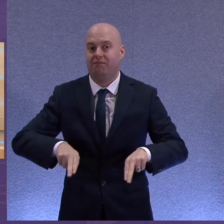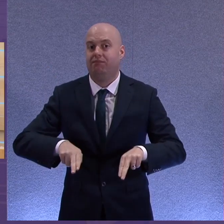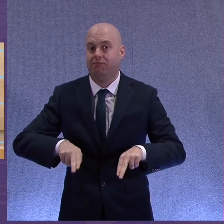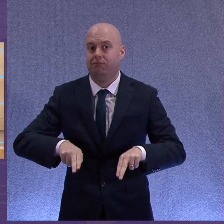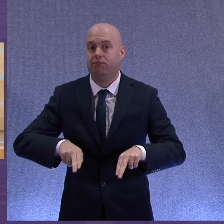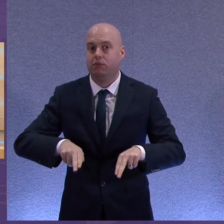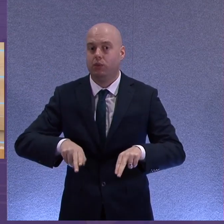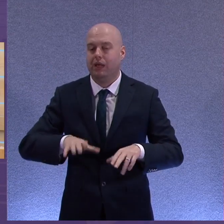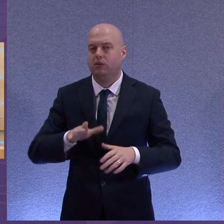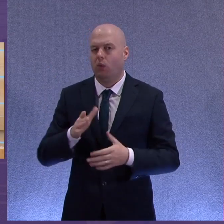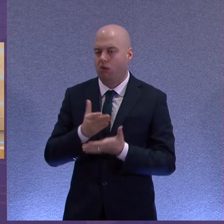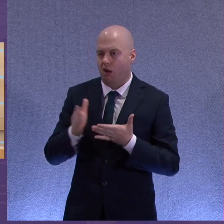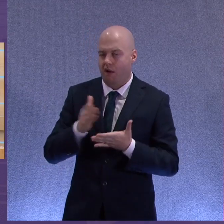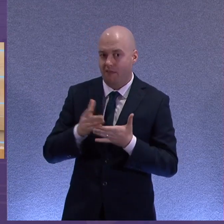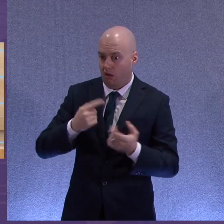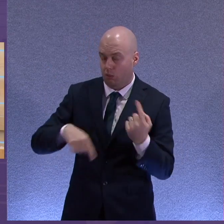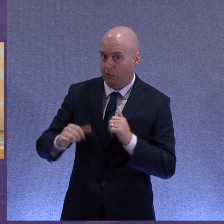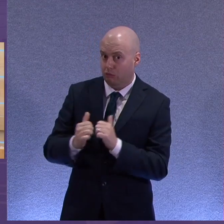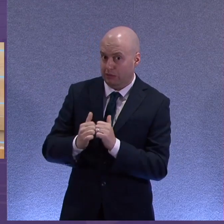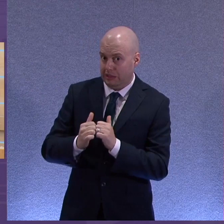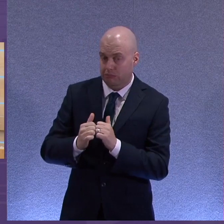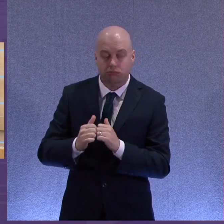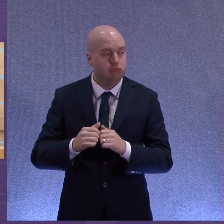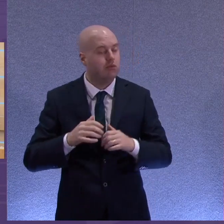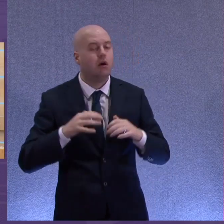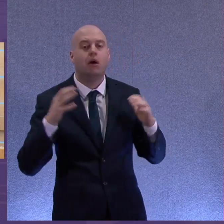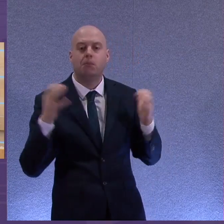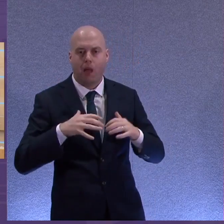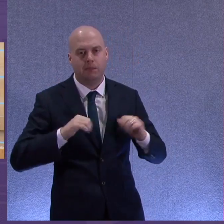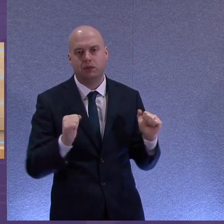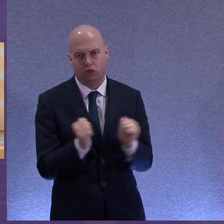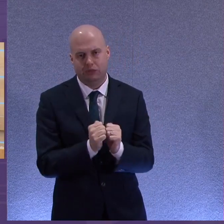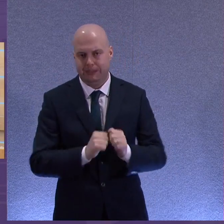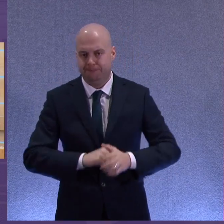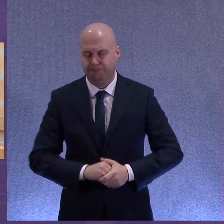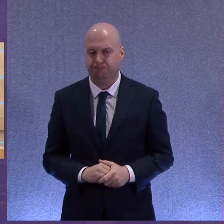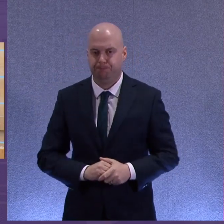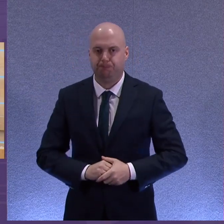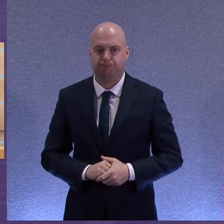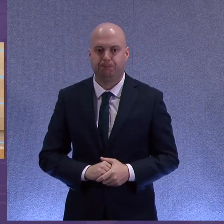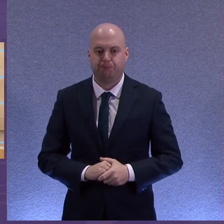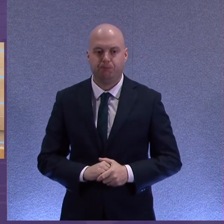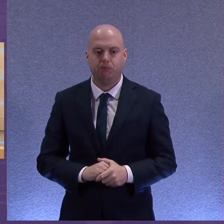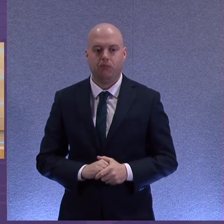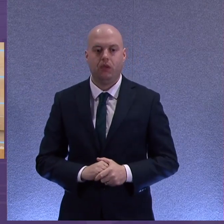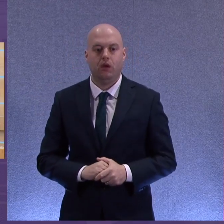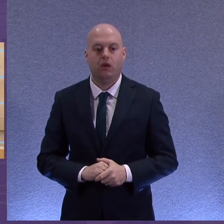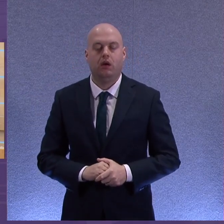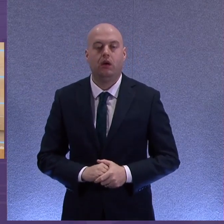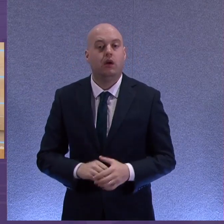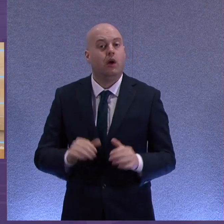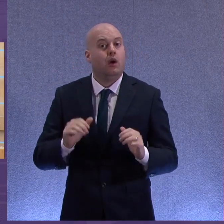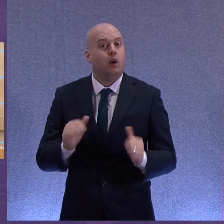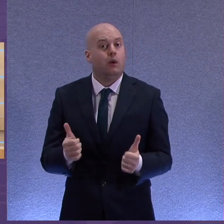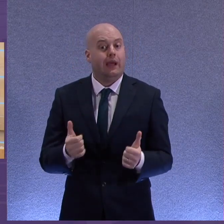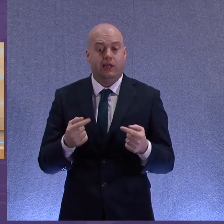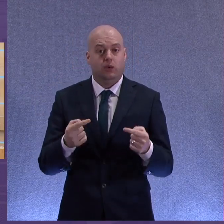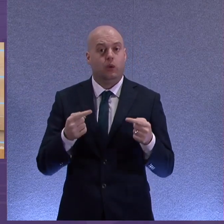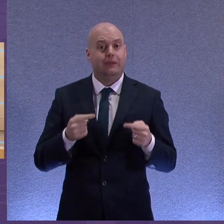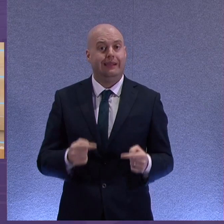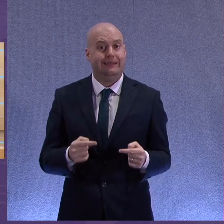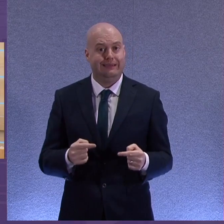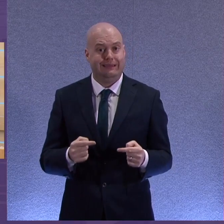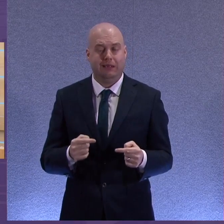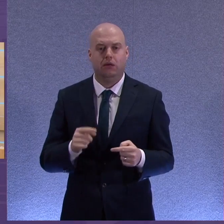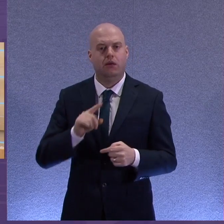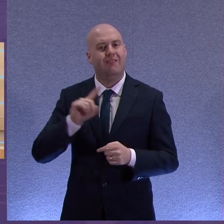motion 21332 be agreed. Are we all agreed? We are agreed. Now, the next item of business is a statement by the